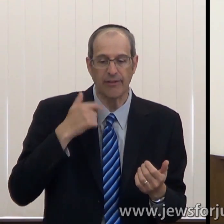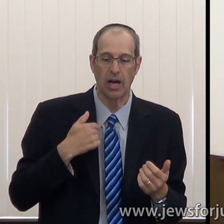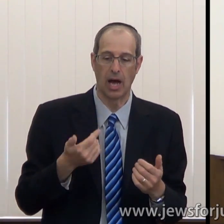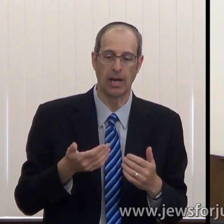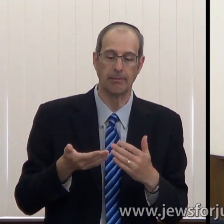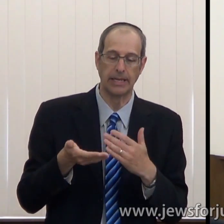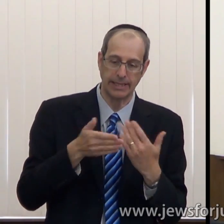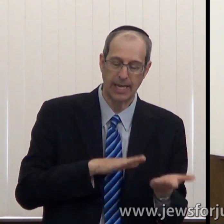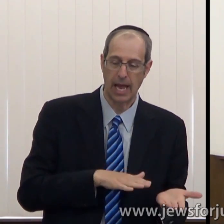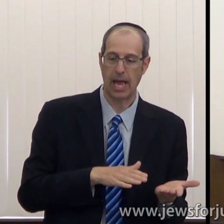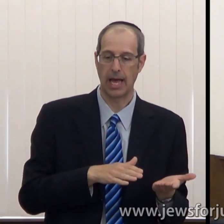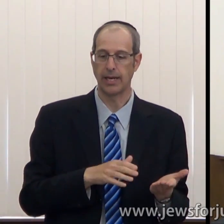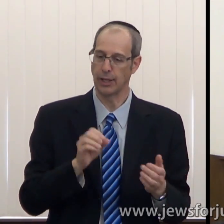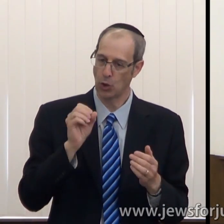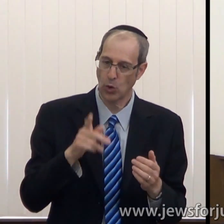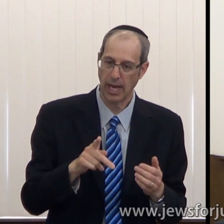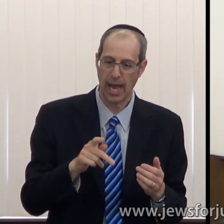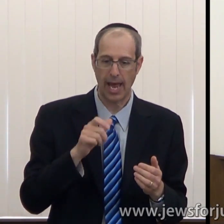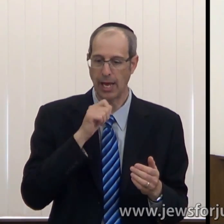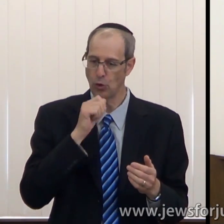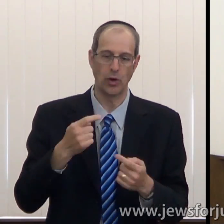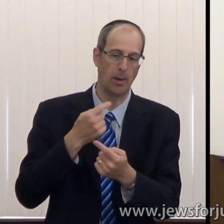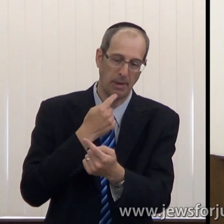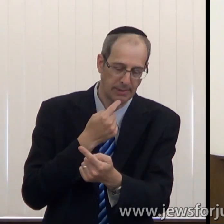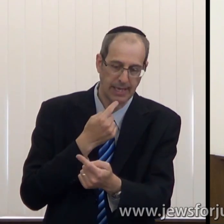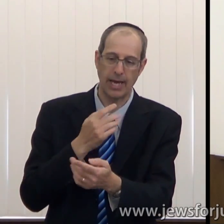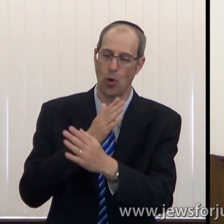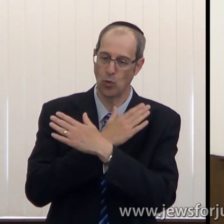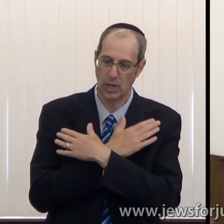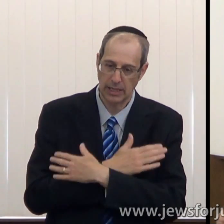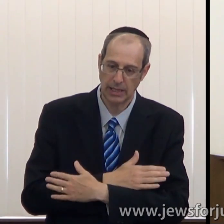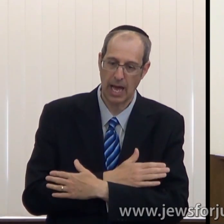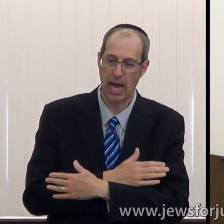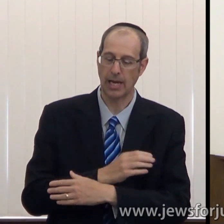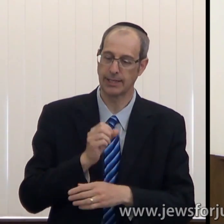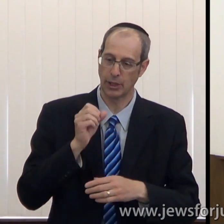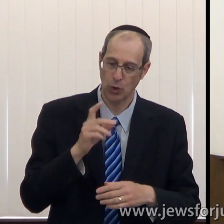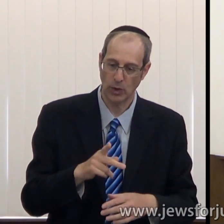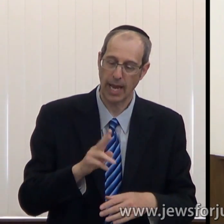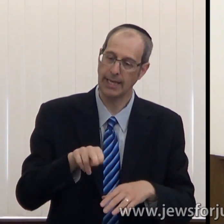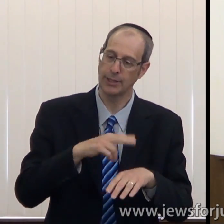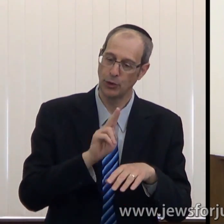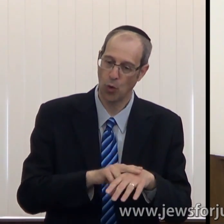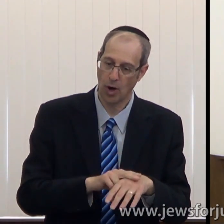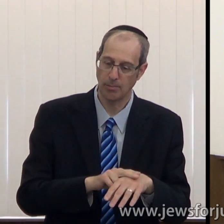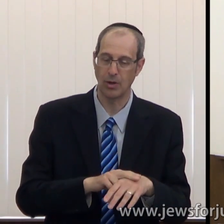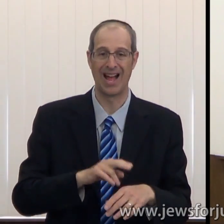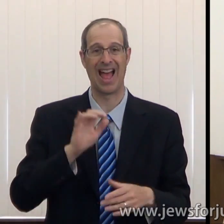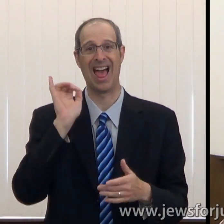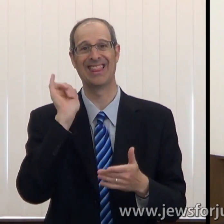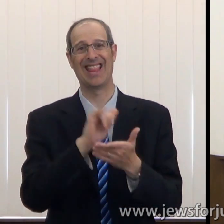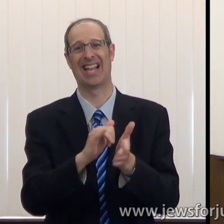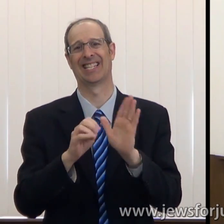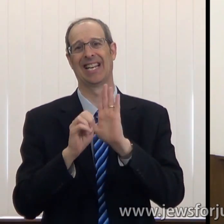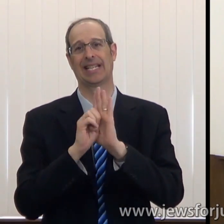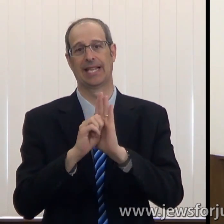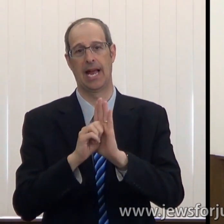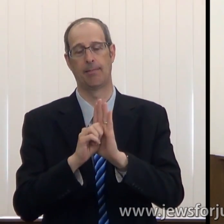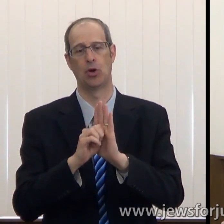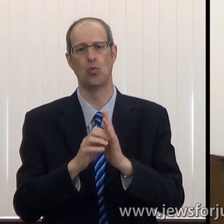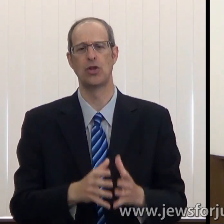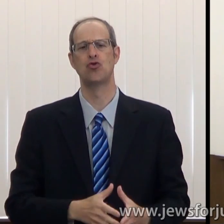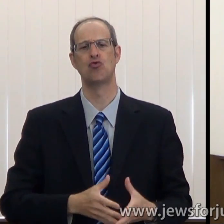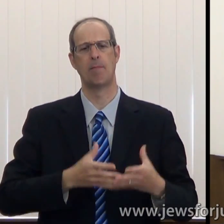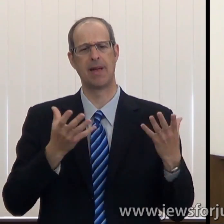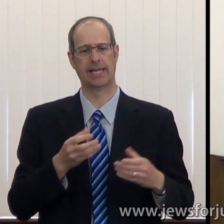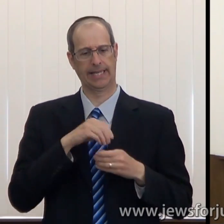all right, don't be so upset, relax. That's an example of someone who has tremendous